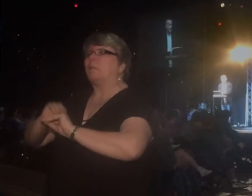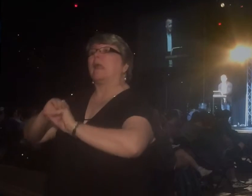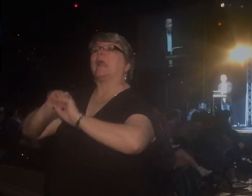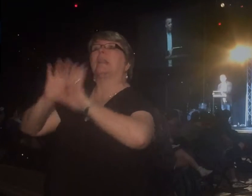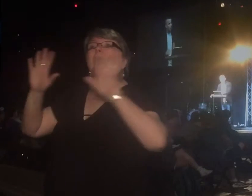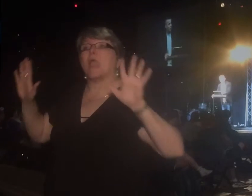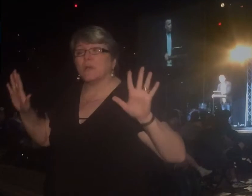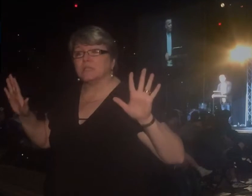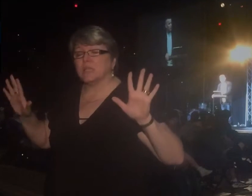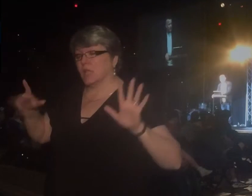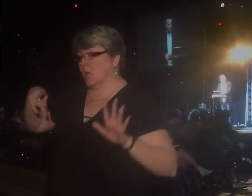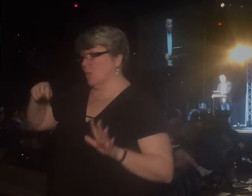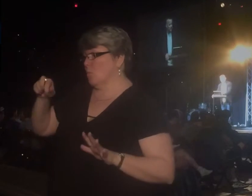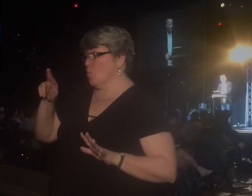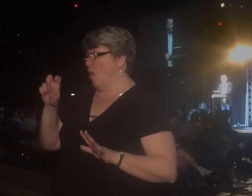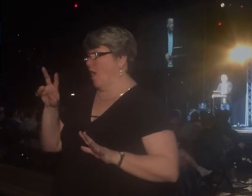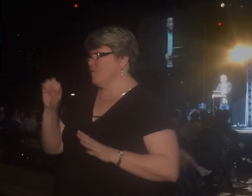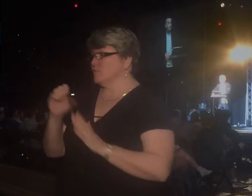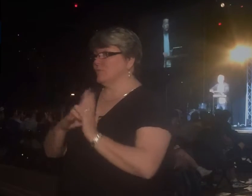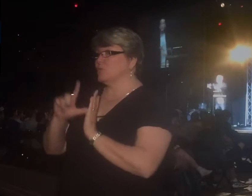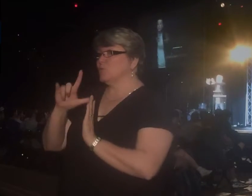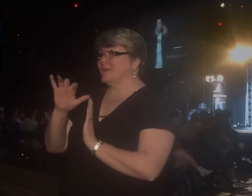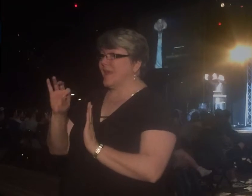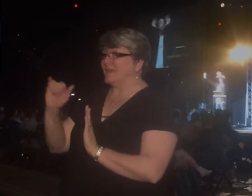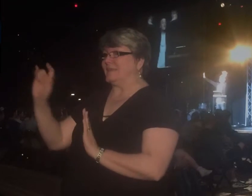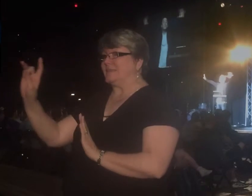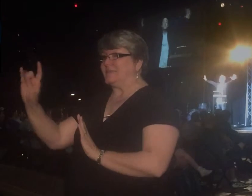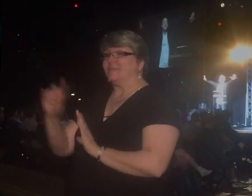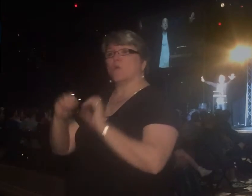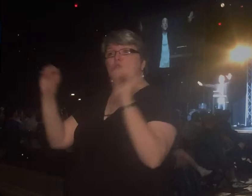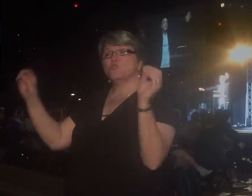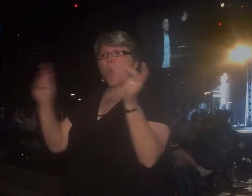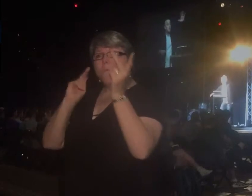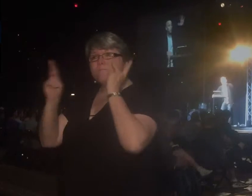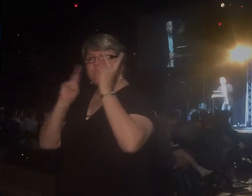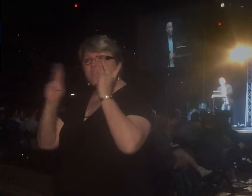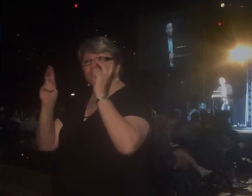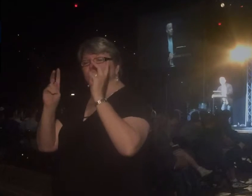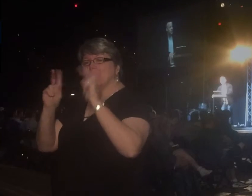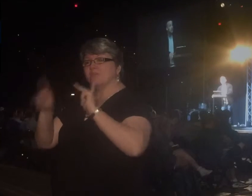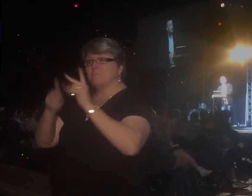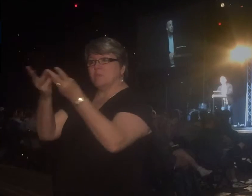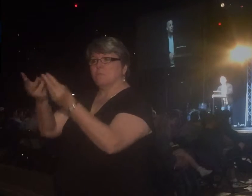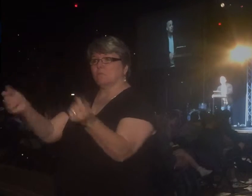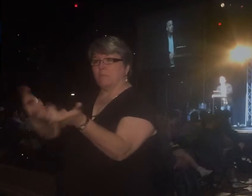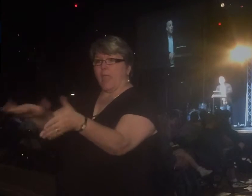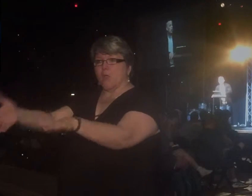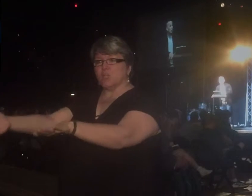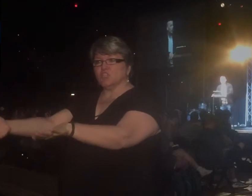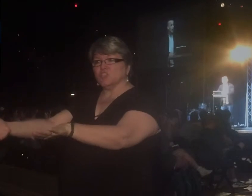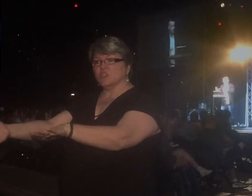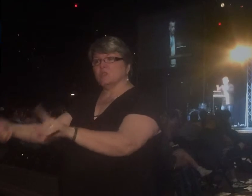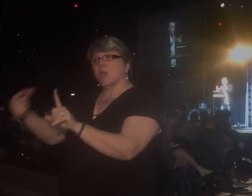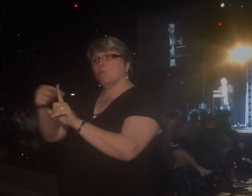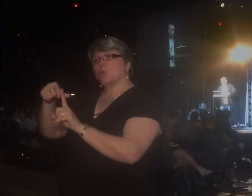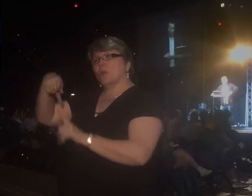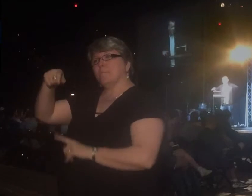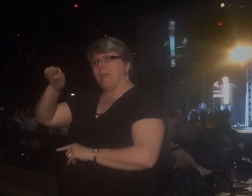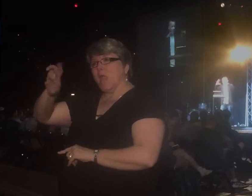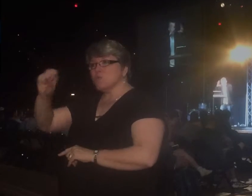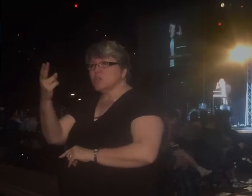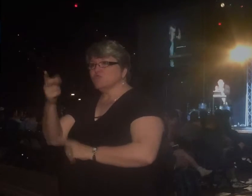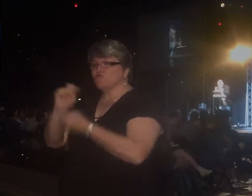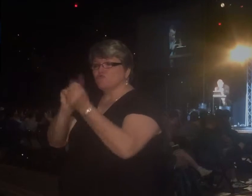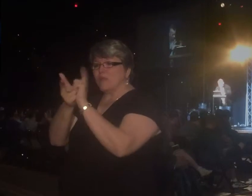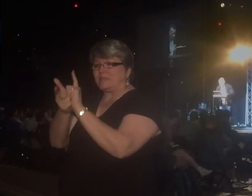some clarity. Proverbs 29:18 says, where there is no vision, the people perish. That word perish is